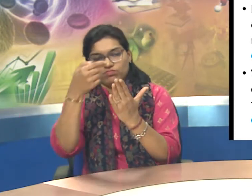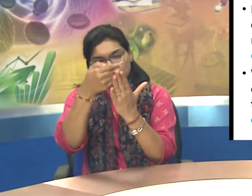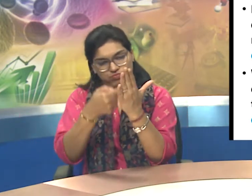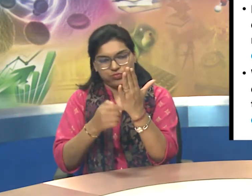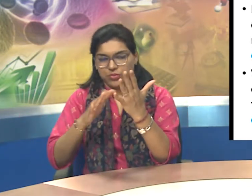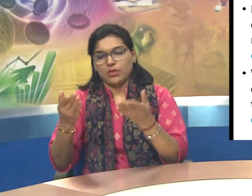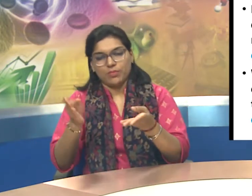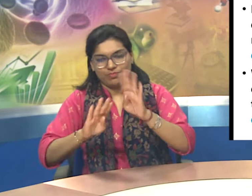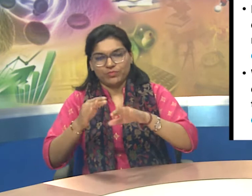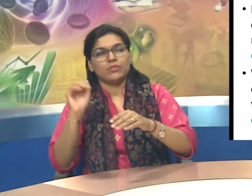sent